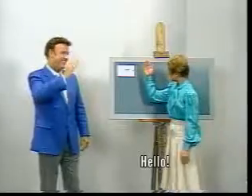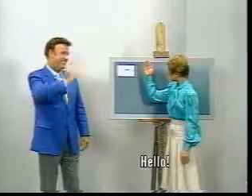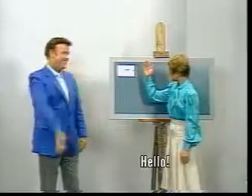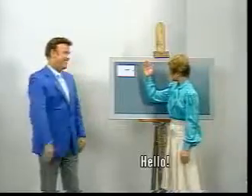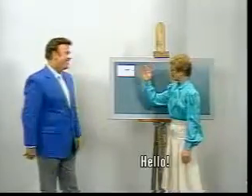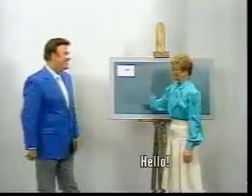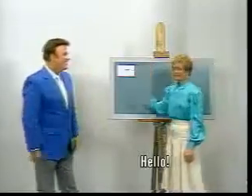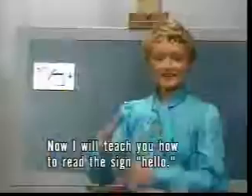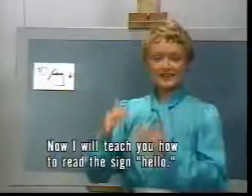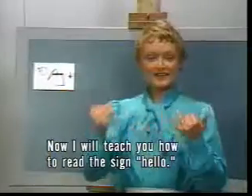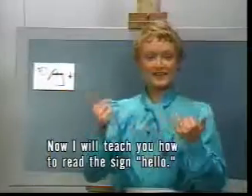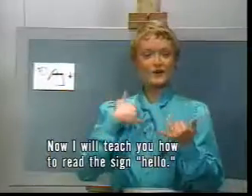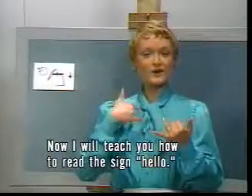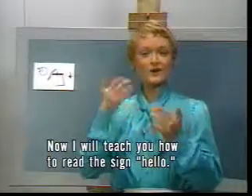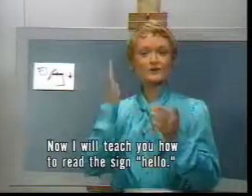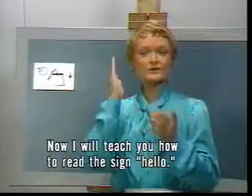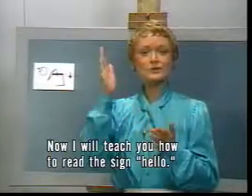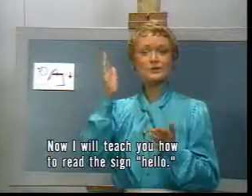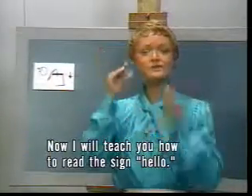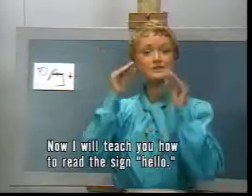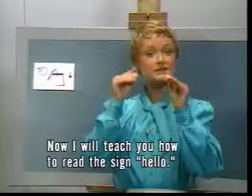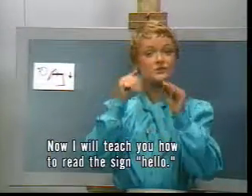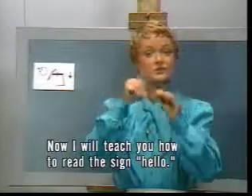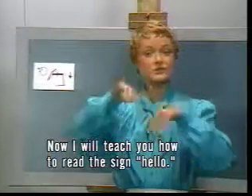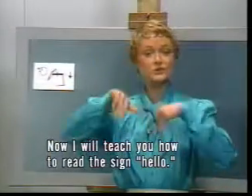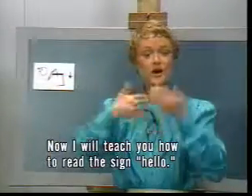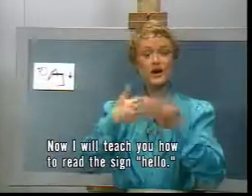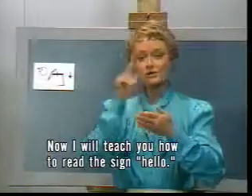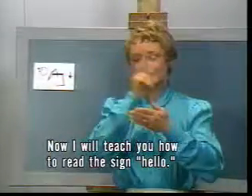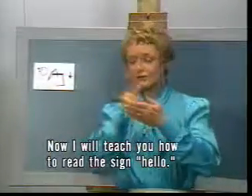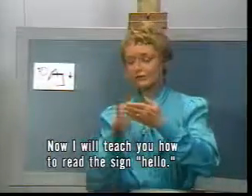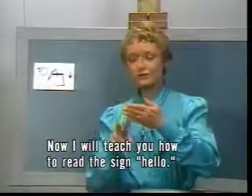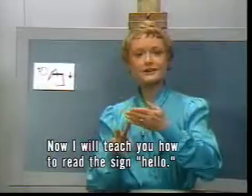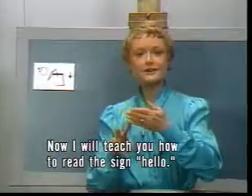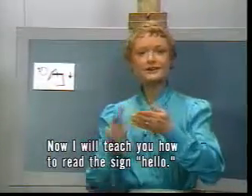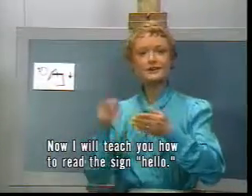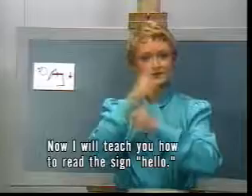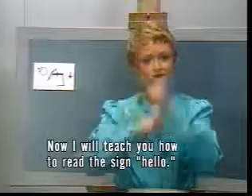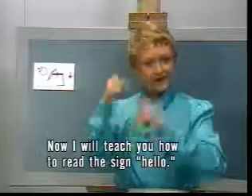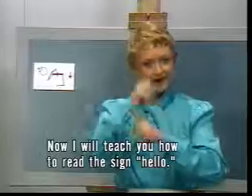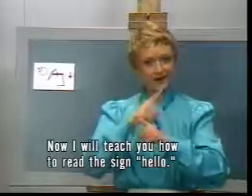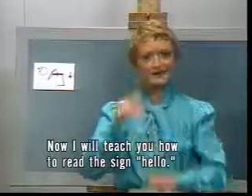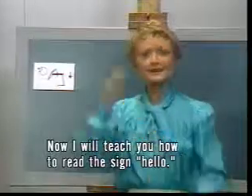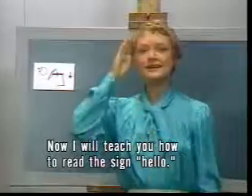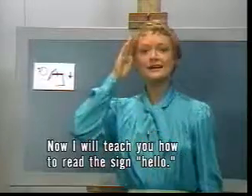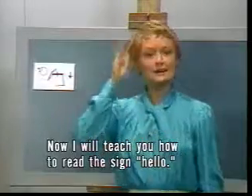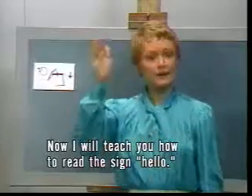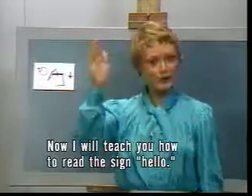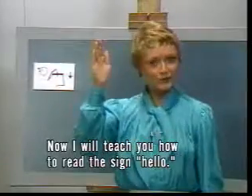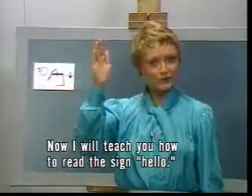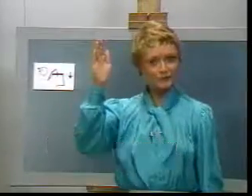Hello. Now I will teach you how to read the sign hello.